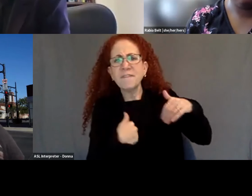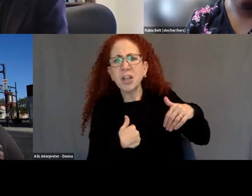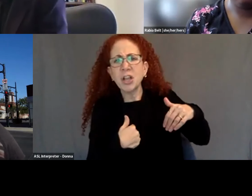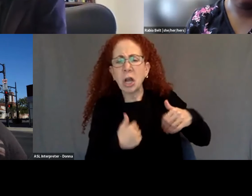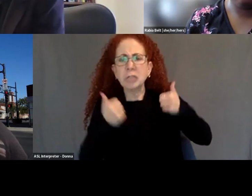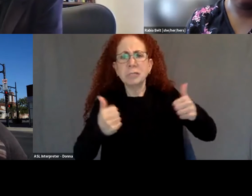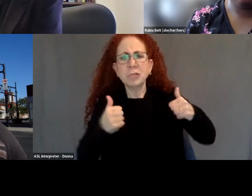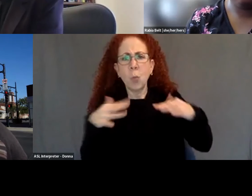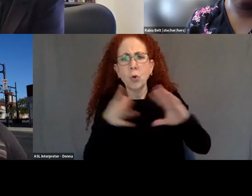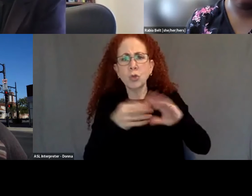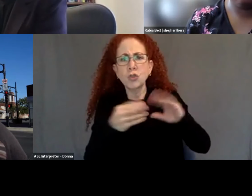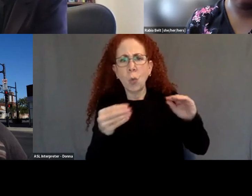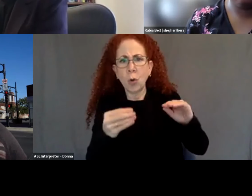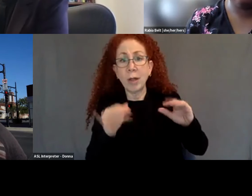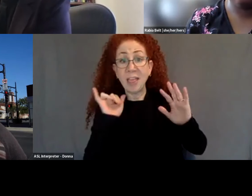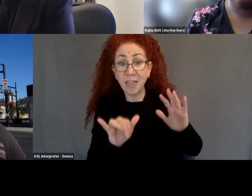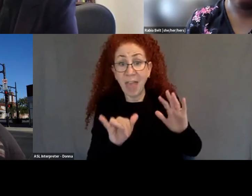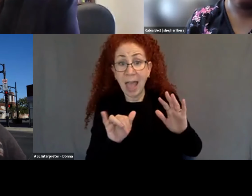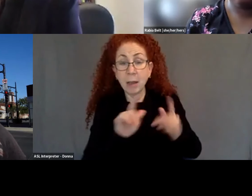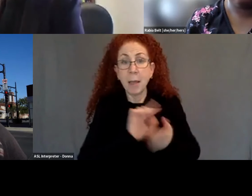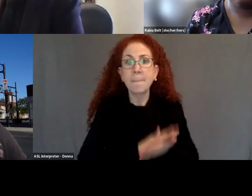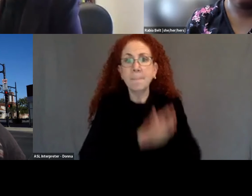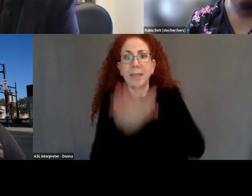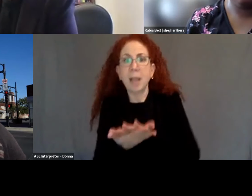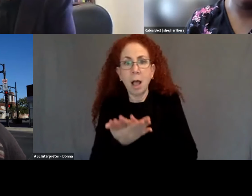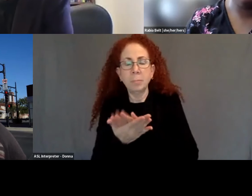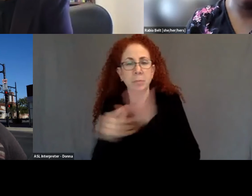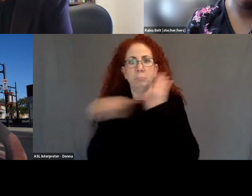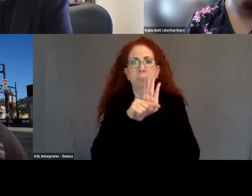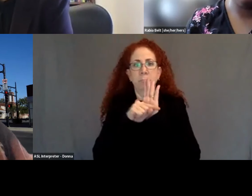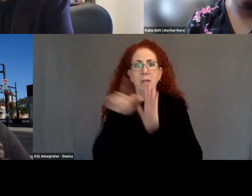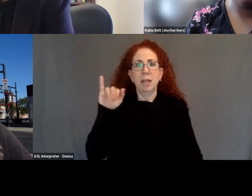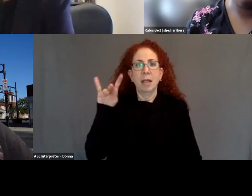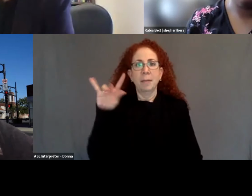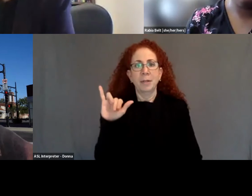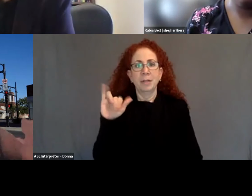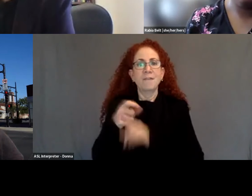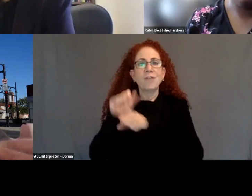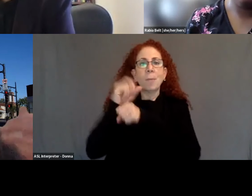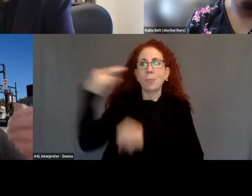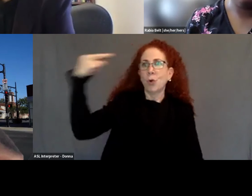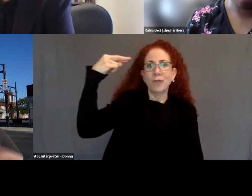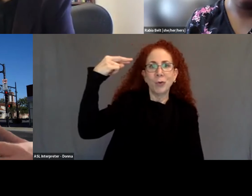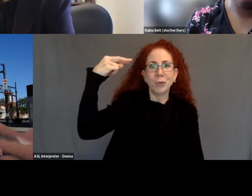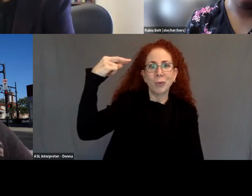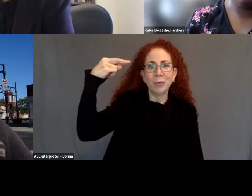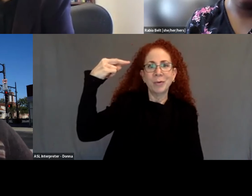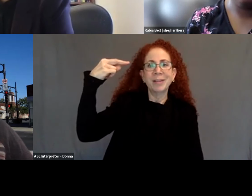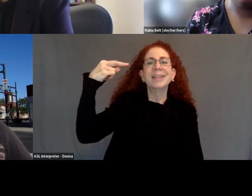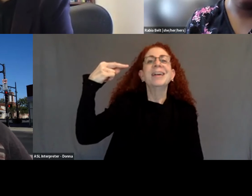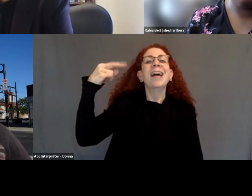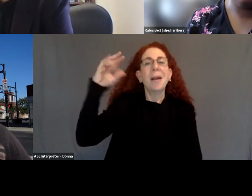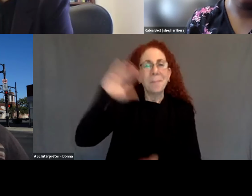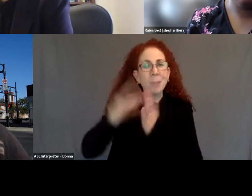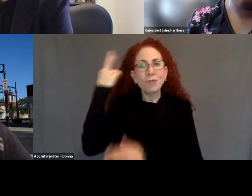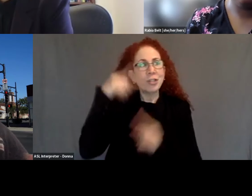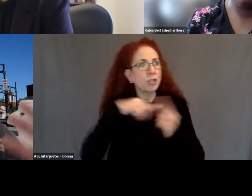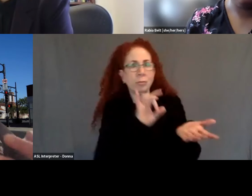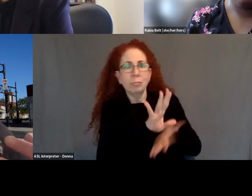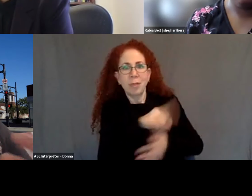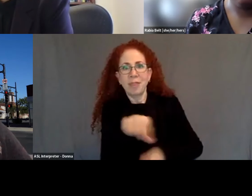war story, that rapidly becomes a liability from the employer perspective and becomes a reason to bounce people out of work. And